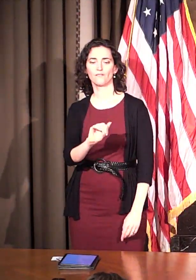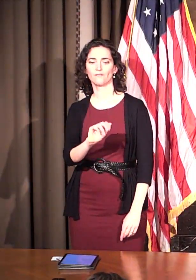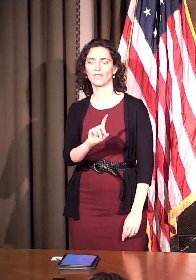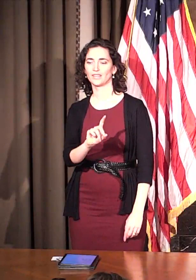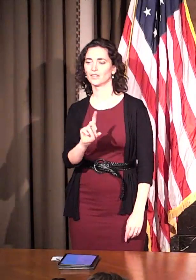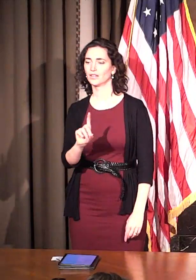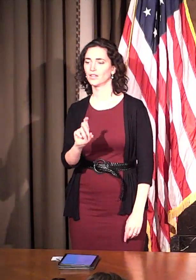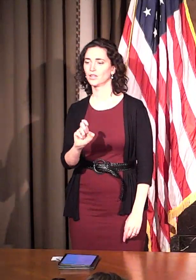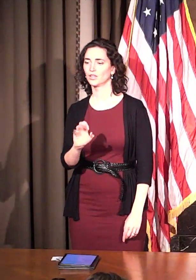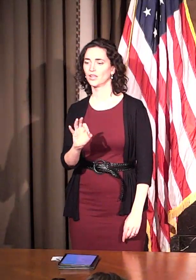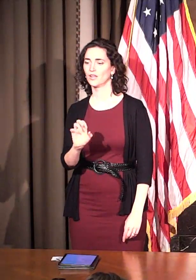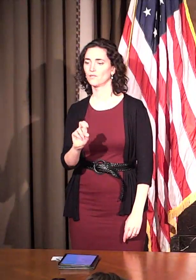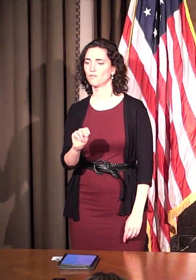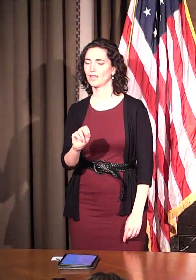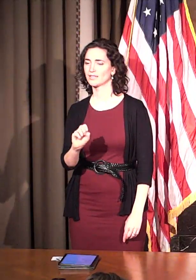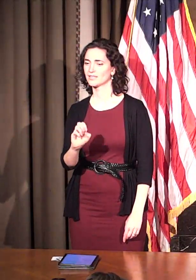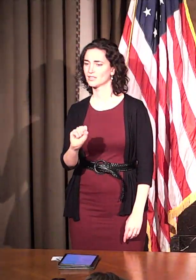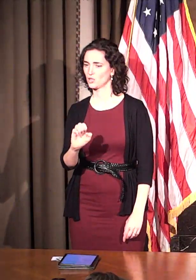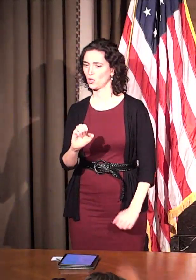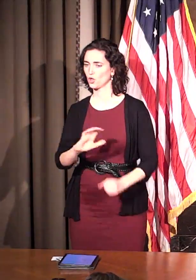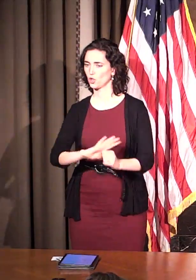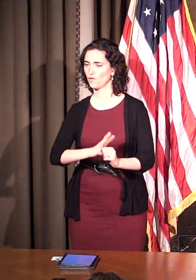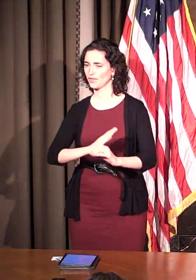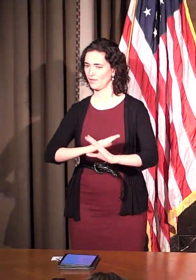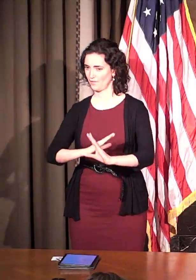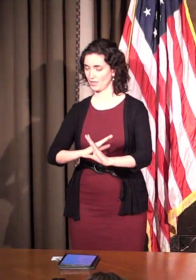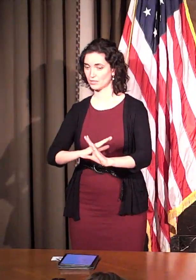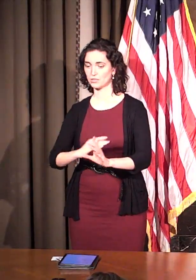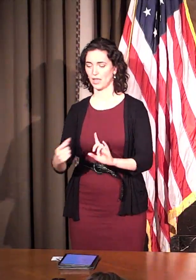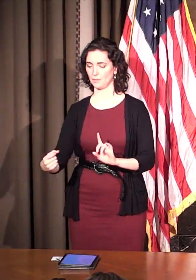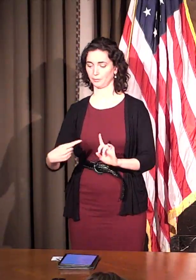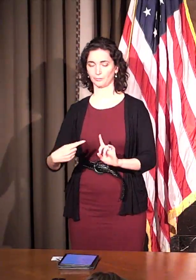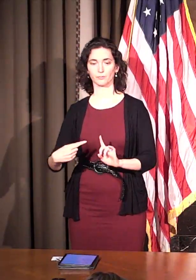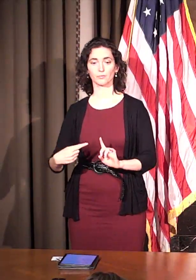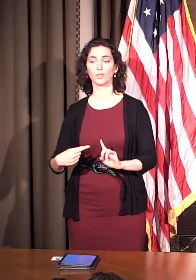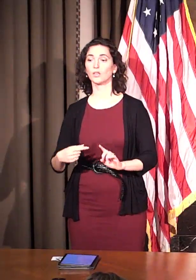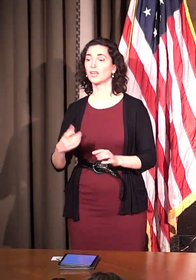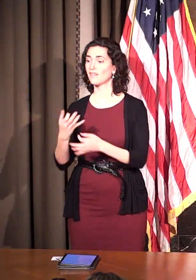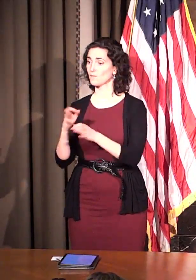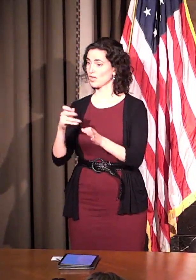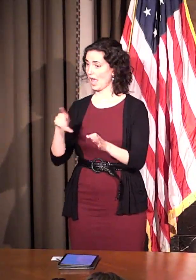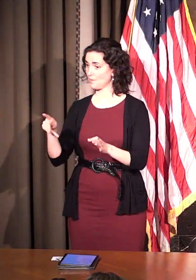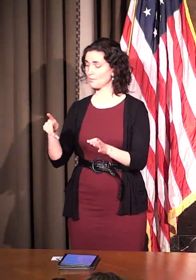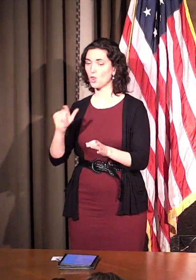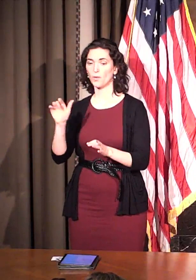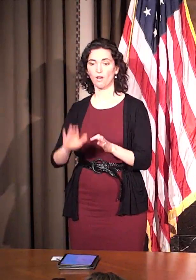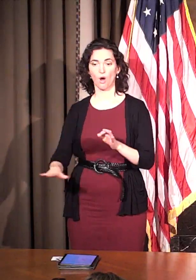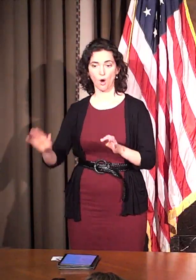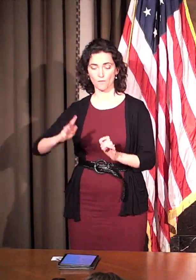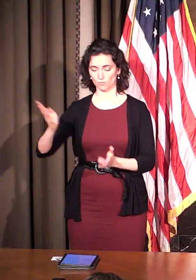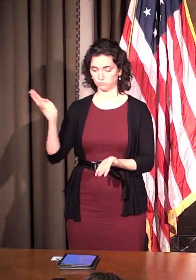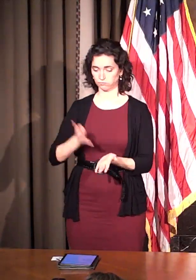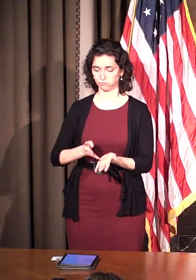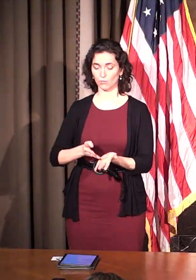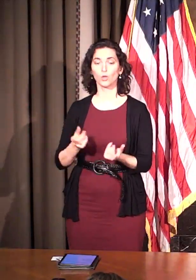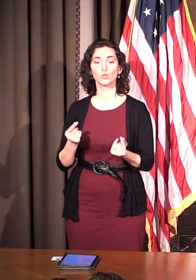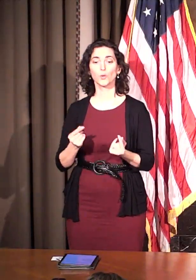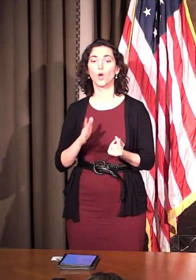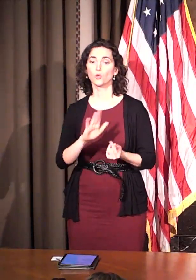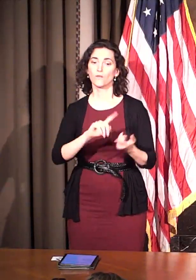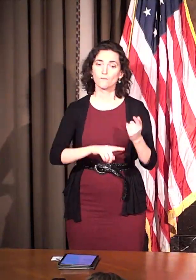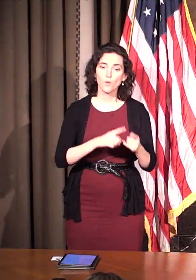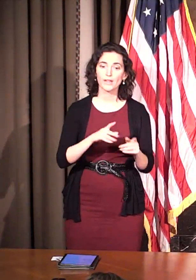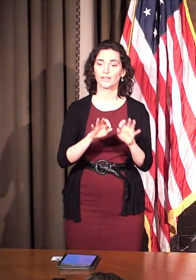new exposure notification app. By adding this free app to your phone, you can help protect your friends, family,